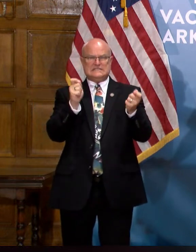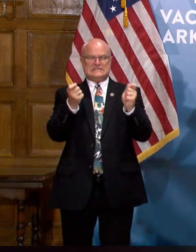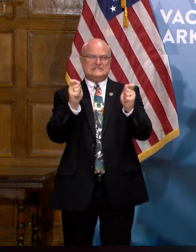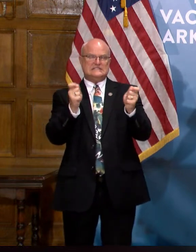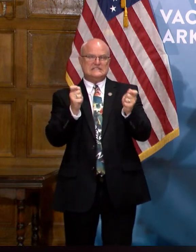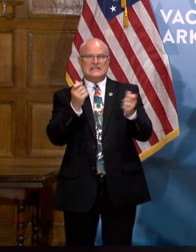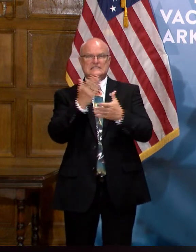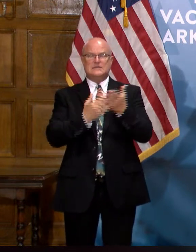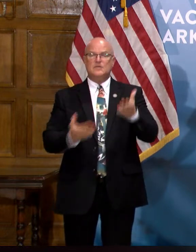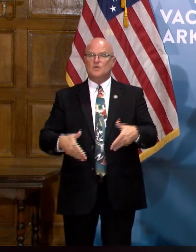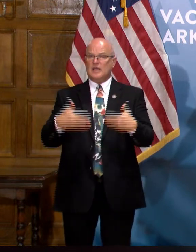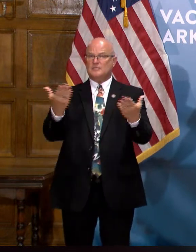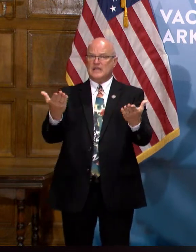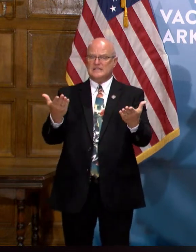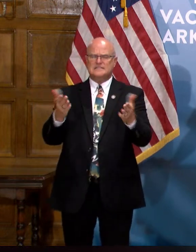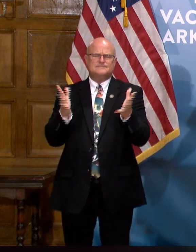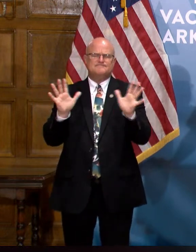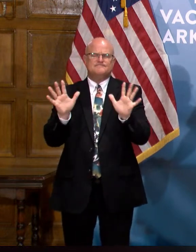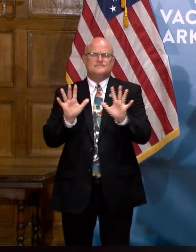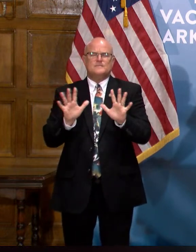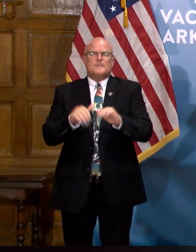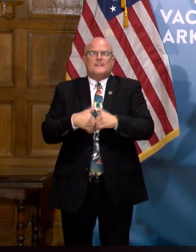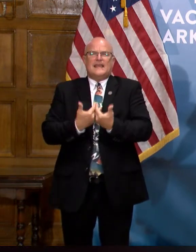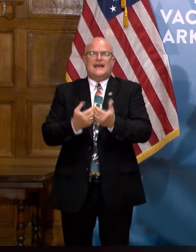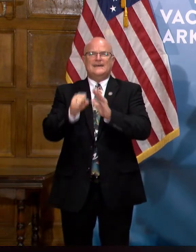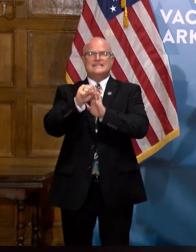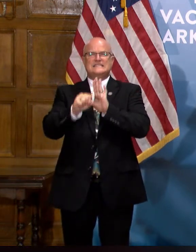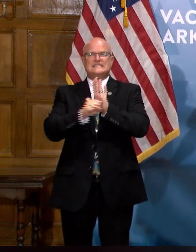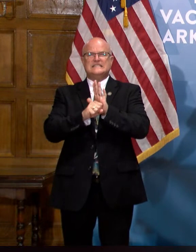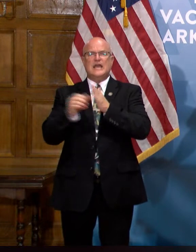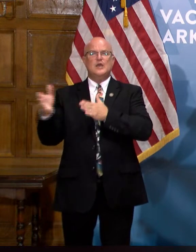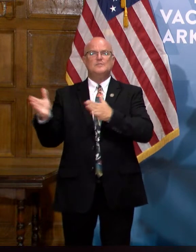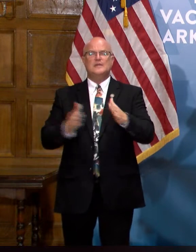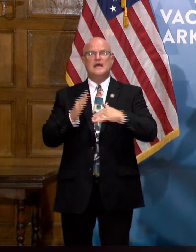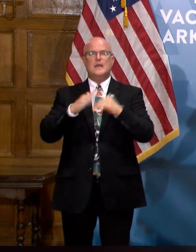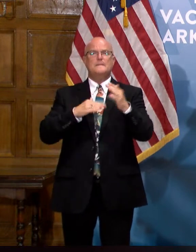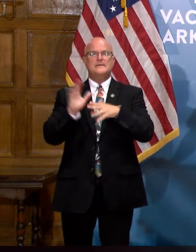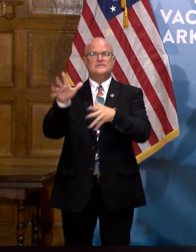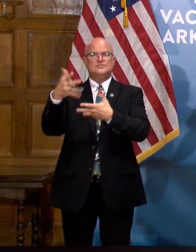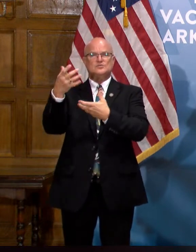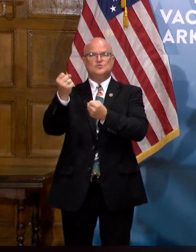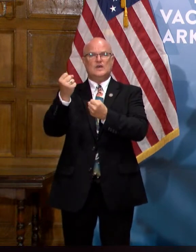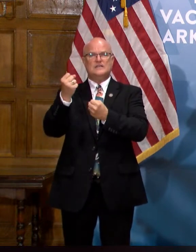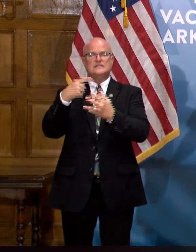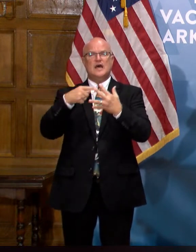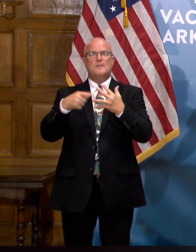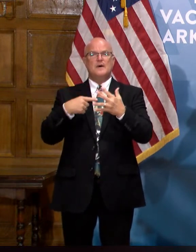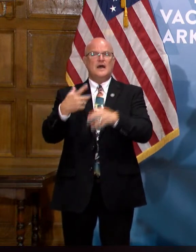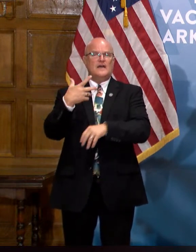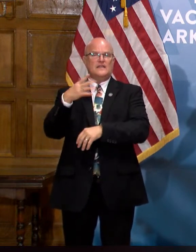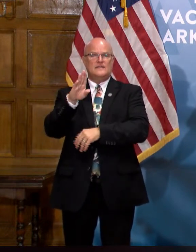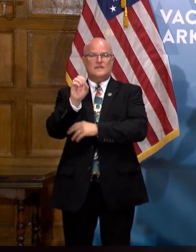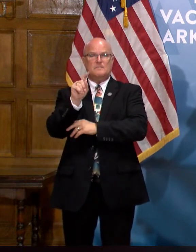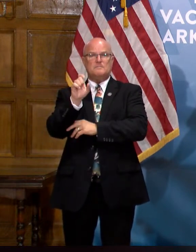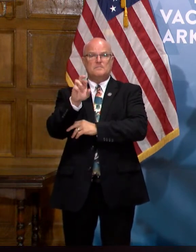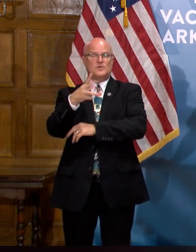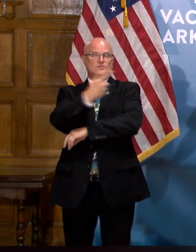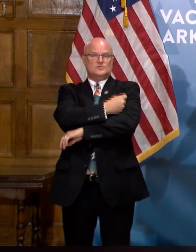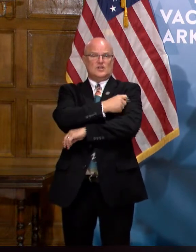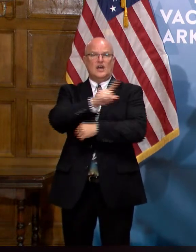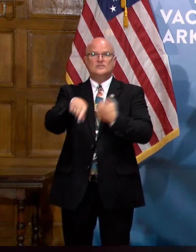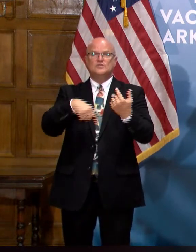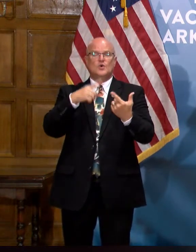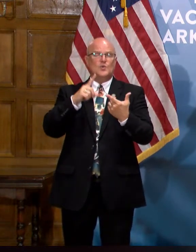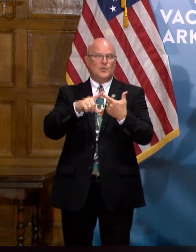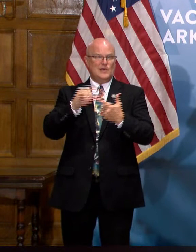adjusts some of the recommendations. How does the state plan on building trust amongst these booster shots when